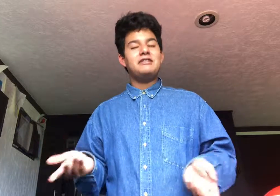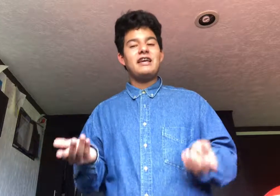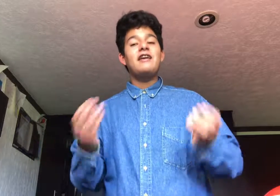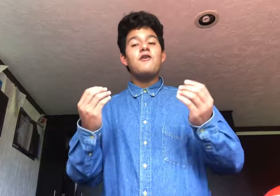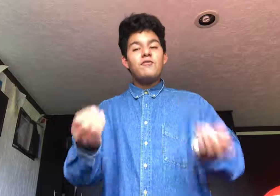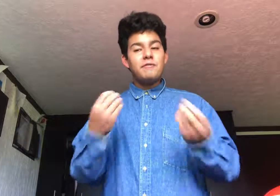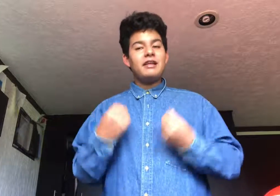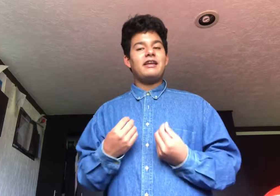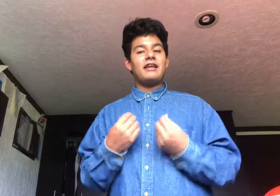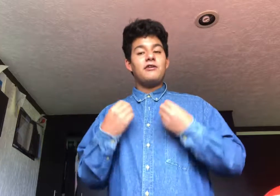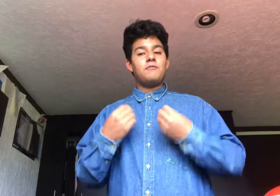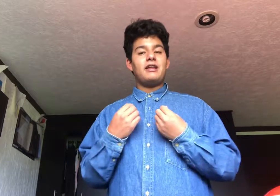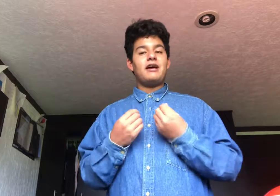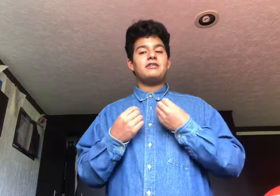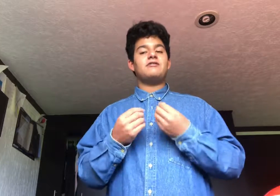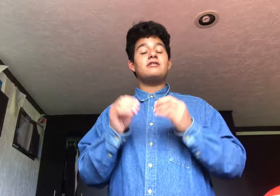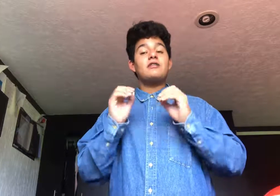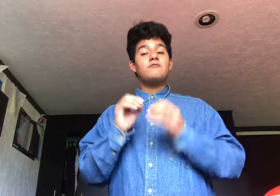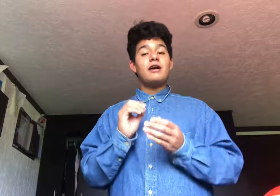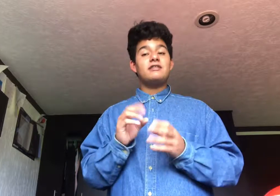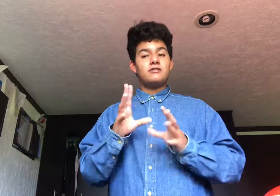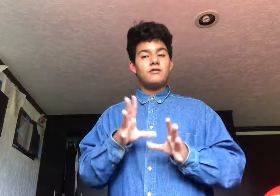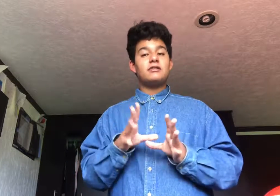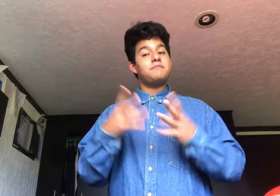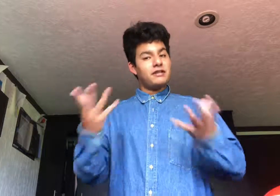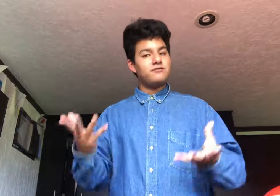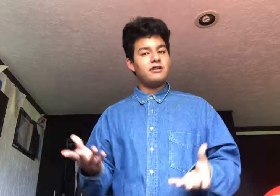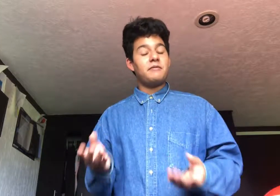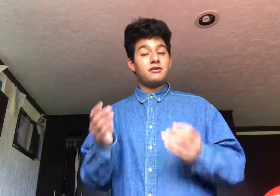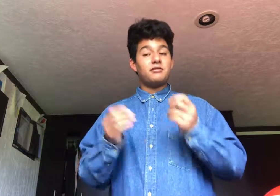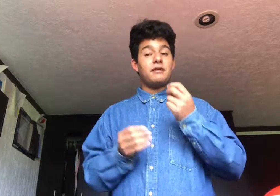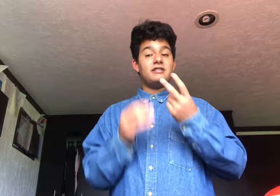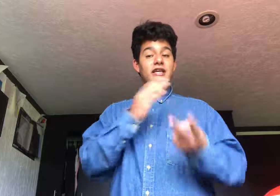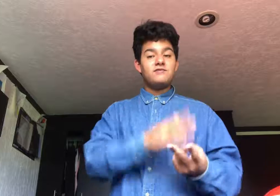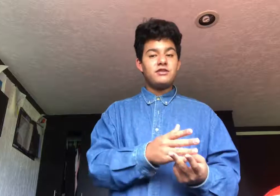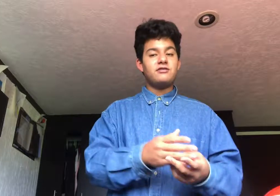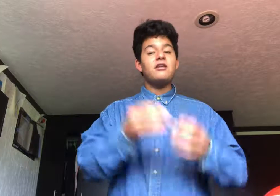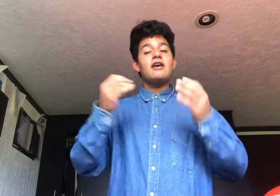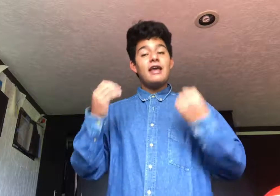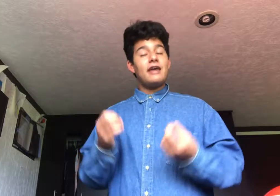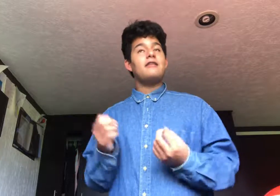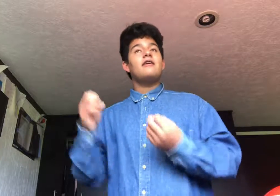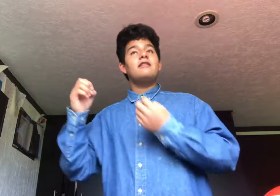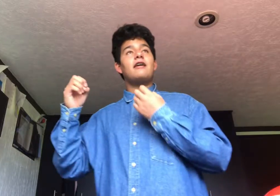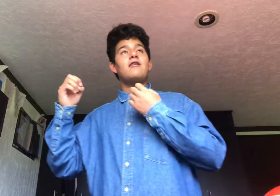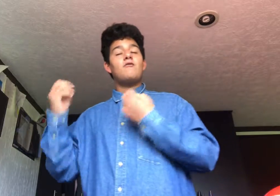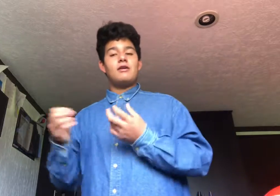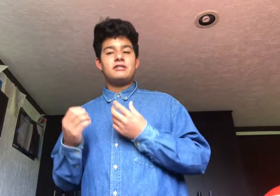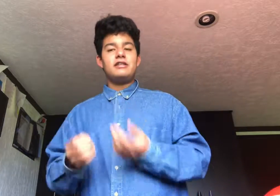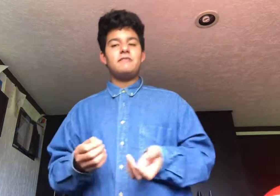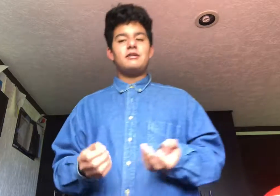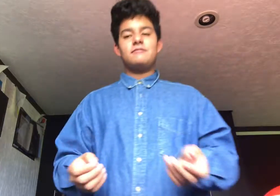say, replicate human actions. That's why it's called space thriller, because combines science fiction and the noir cinema.